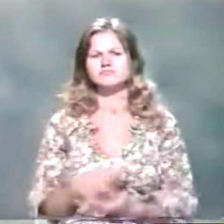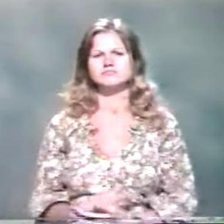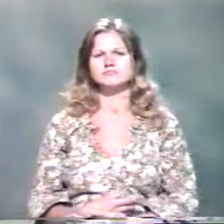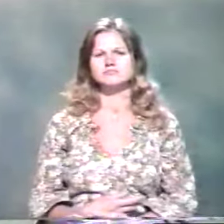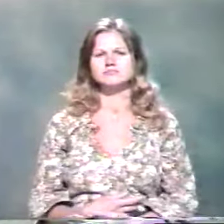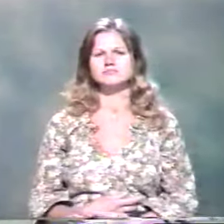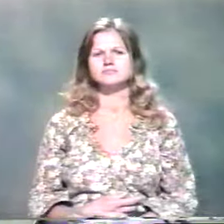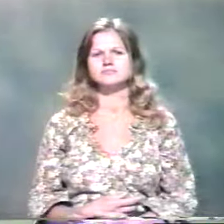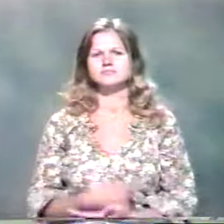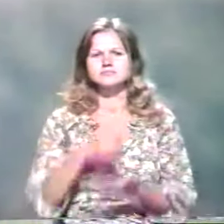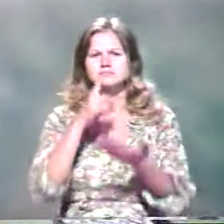To check.